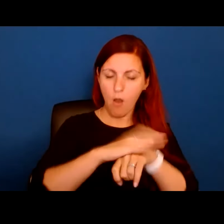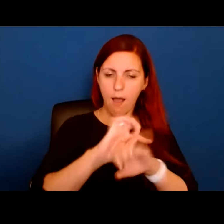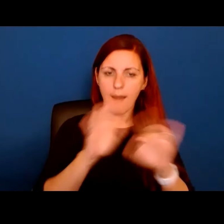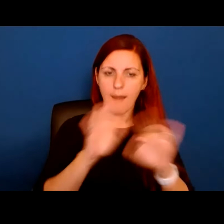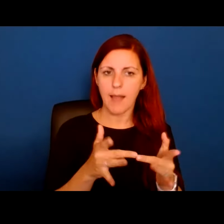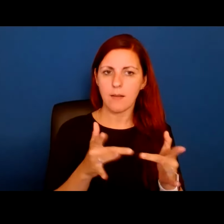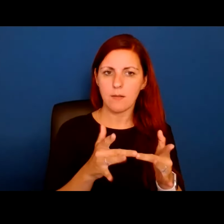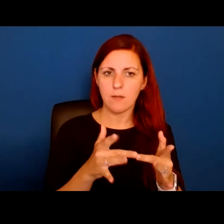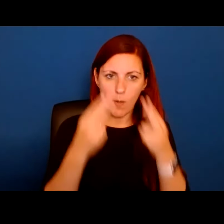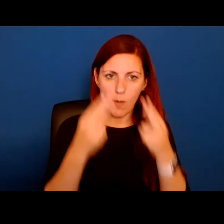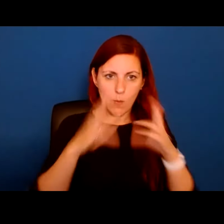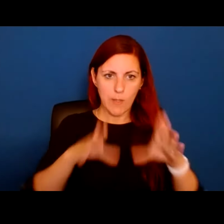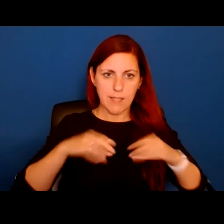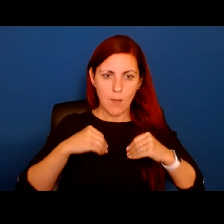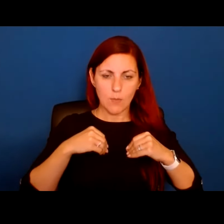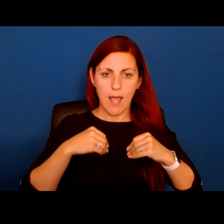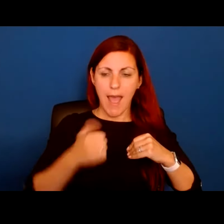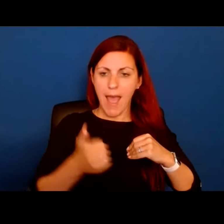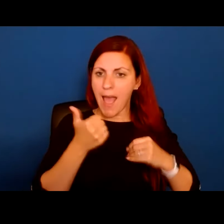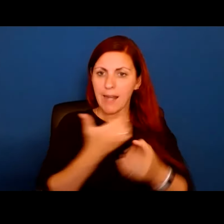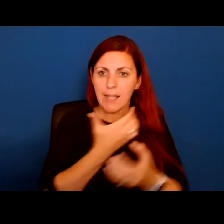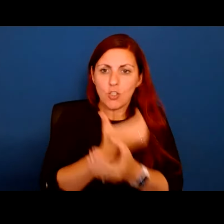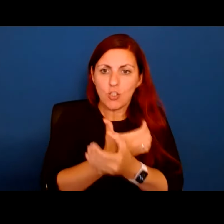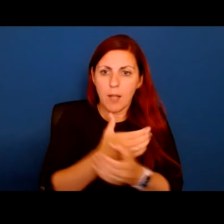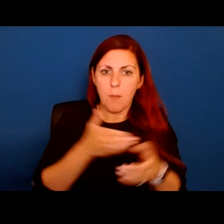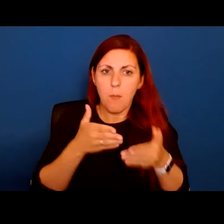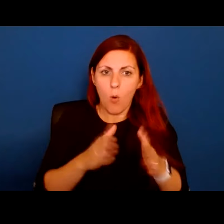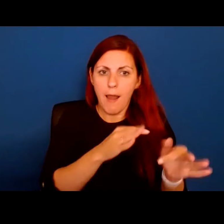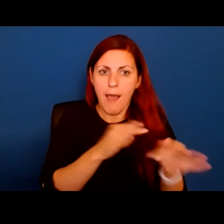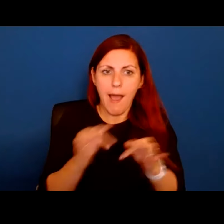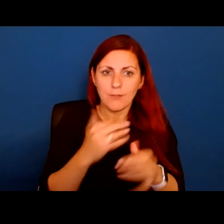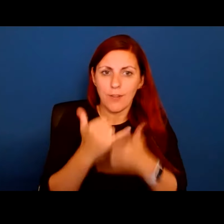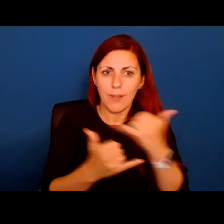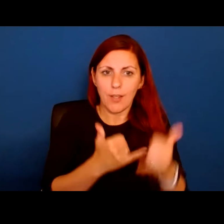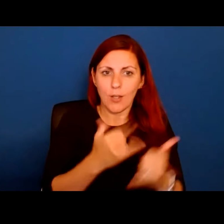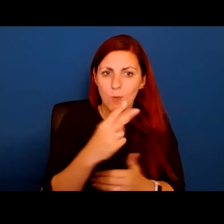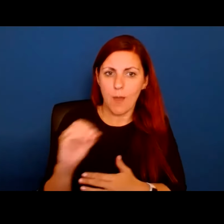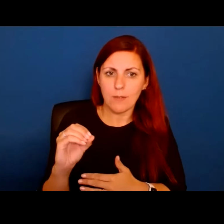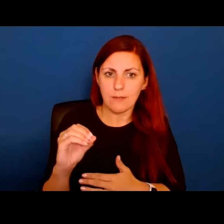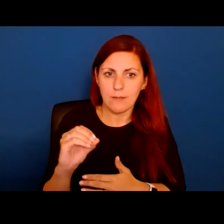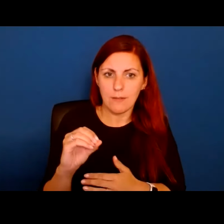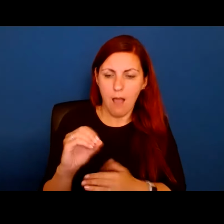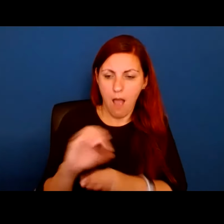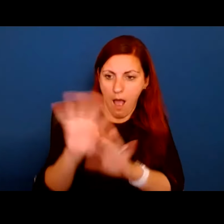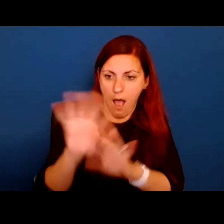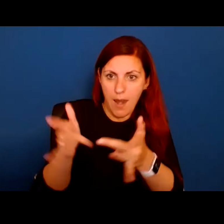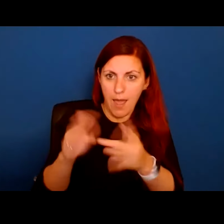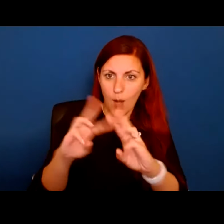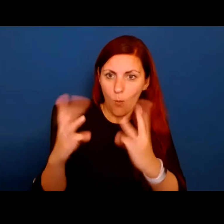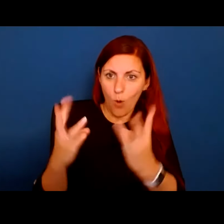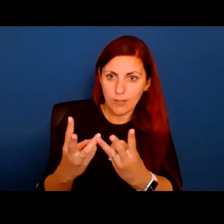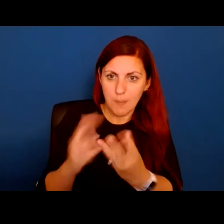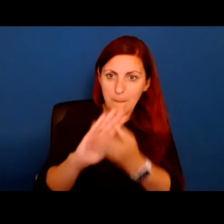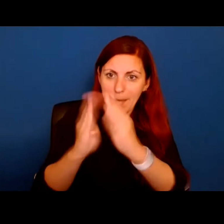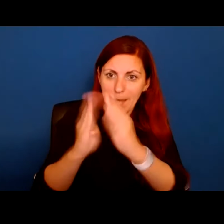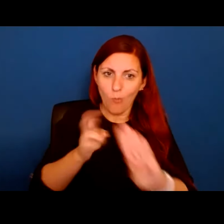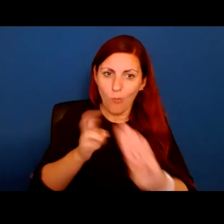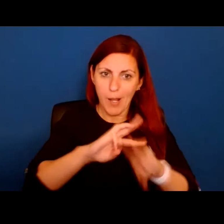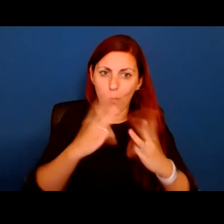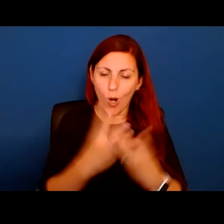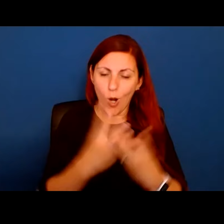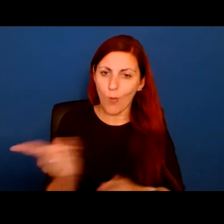all of our children born after the year 2000, the online world is their real world as well. Regulation of it is vital for the Irish government to come